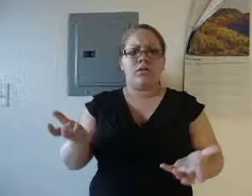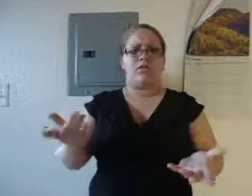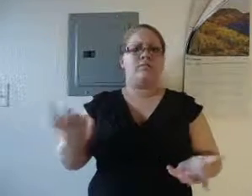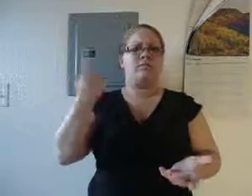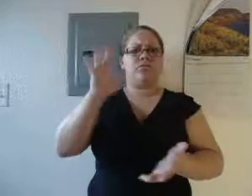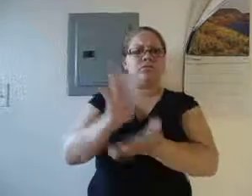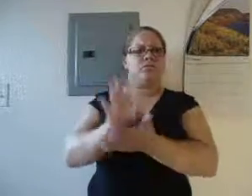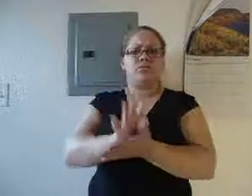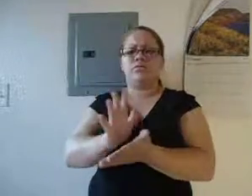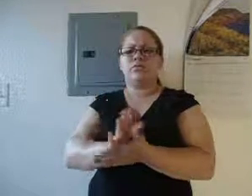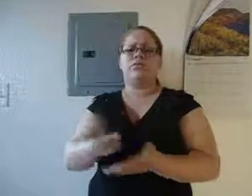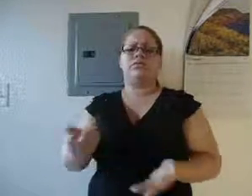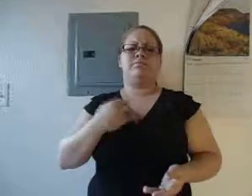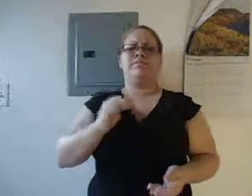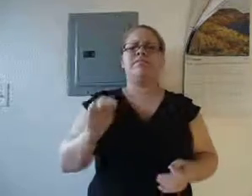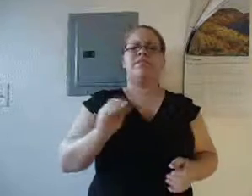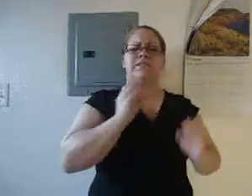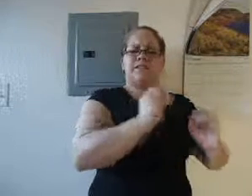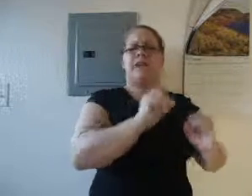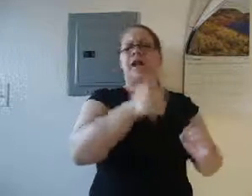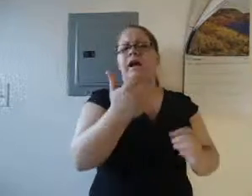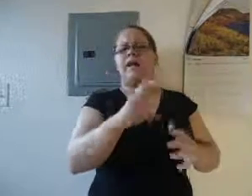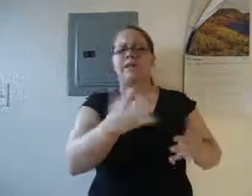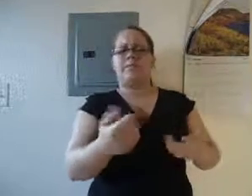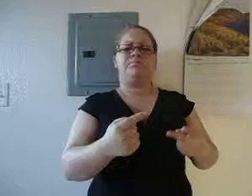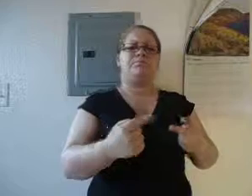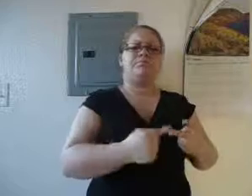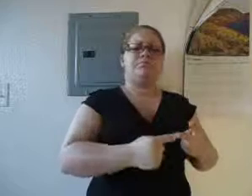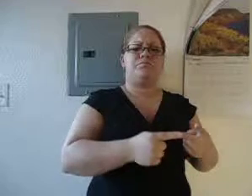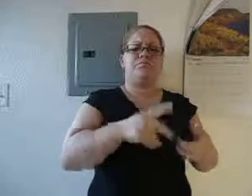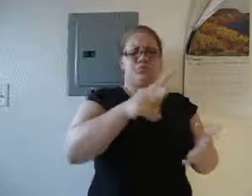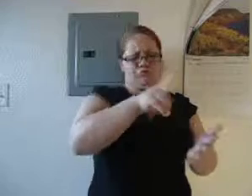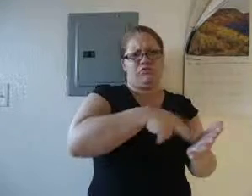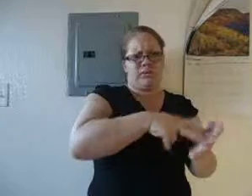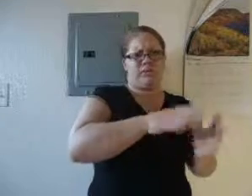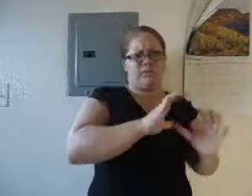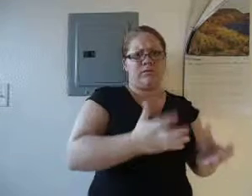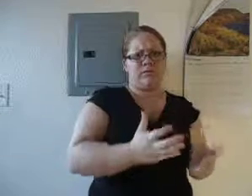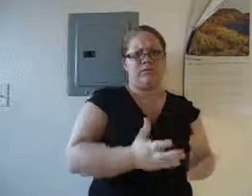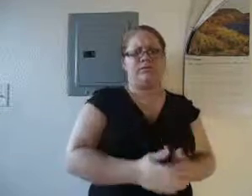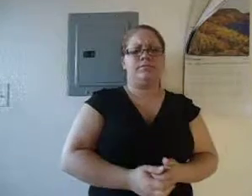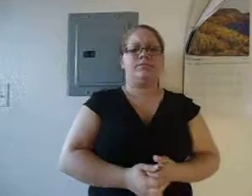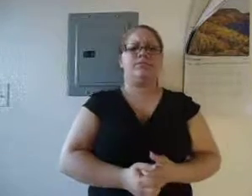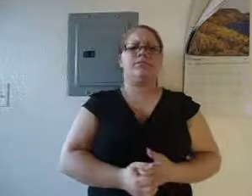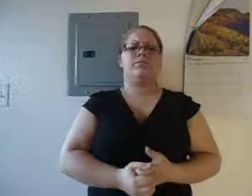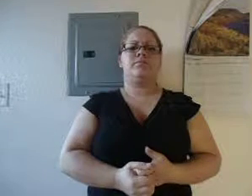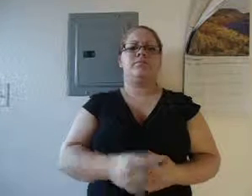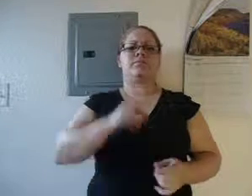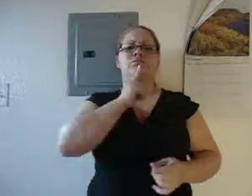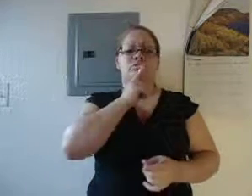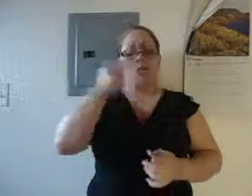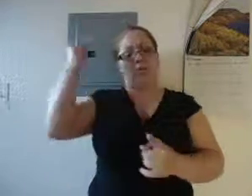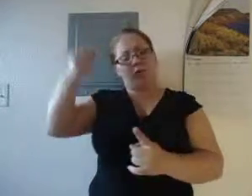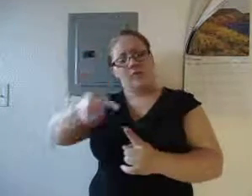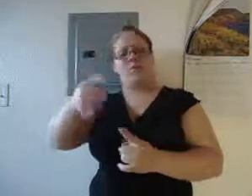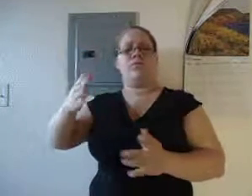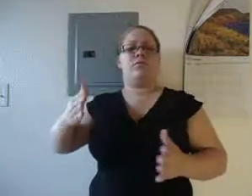reading class, but the needs are very different. So again, the goal is to integrate reading, writing, and research projects in a meaningful way for